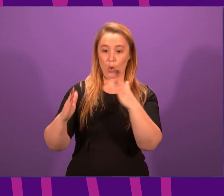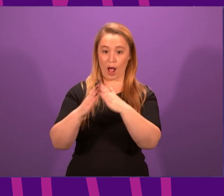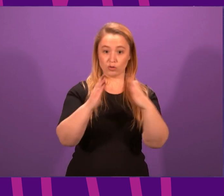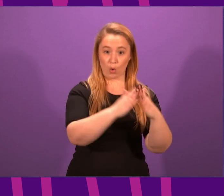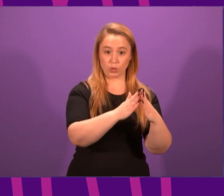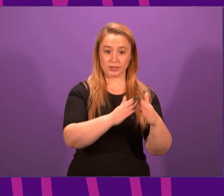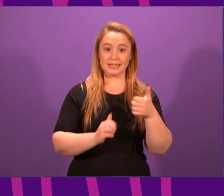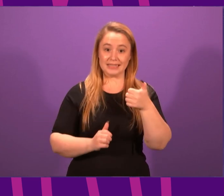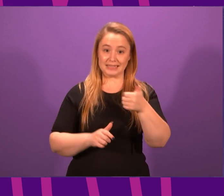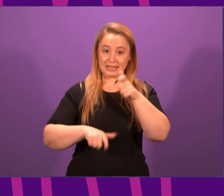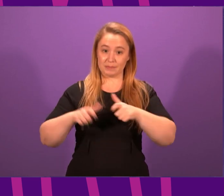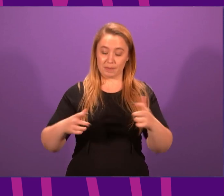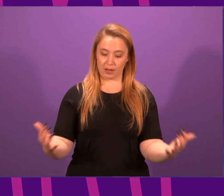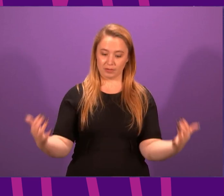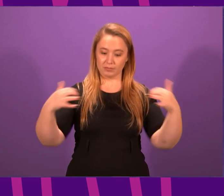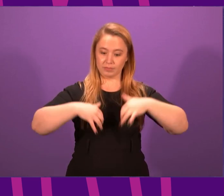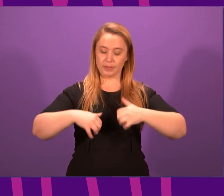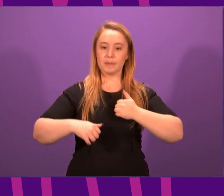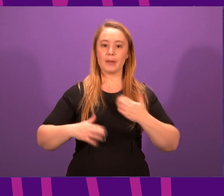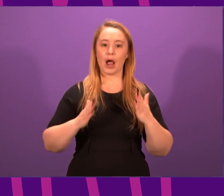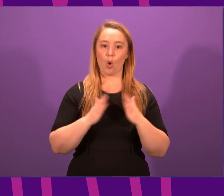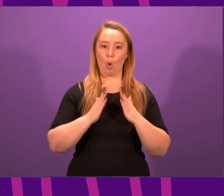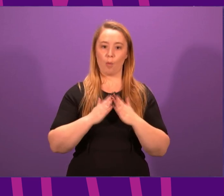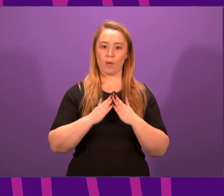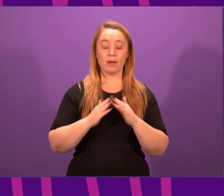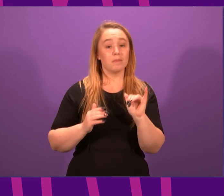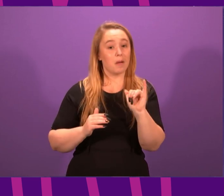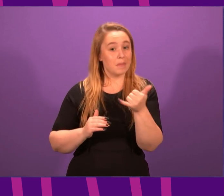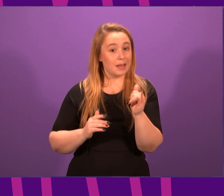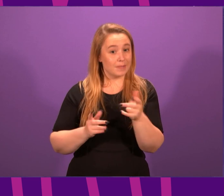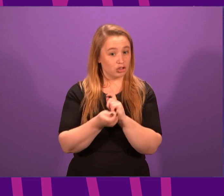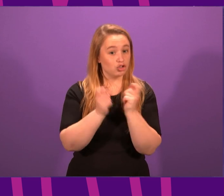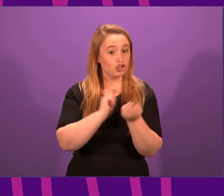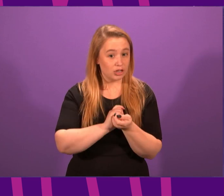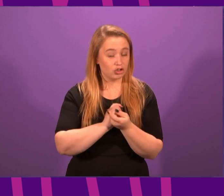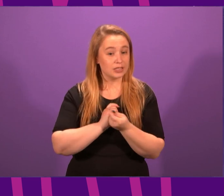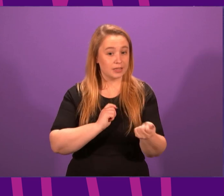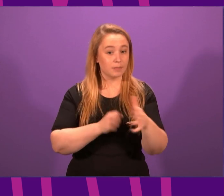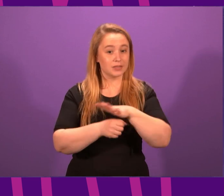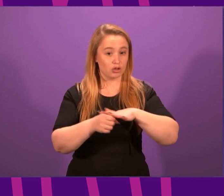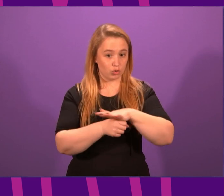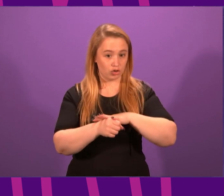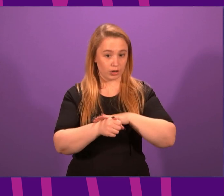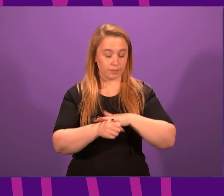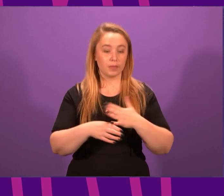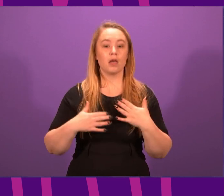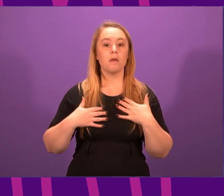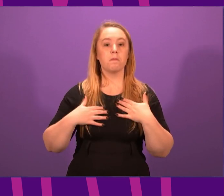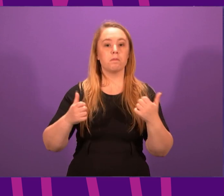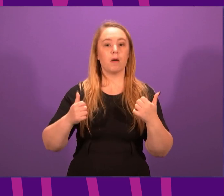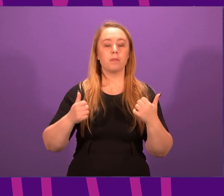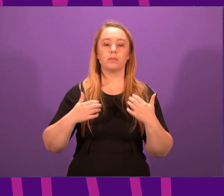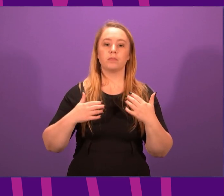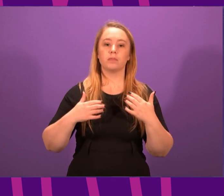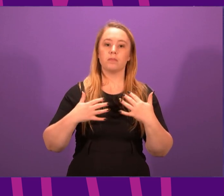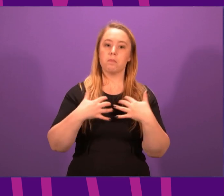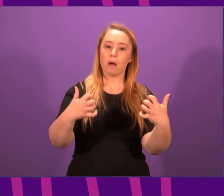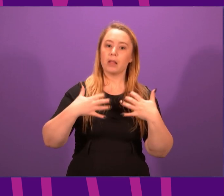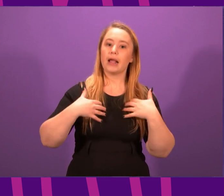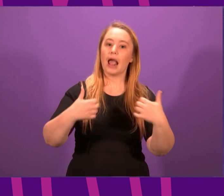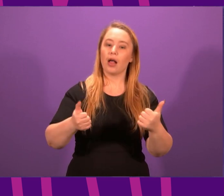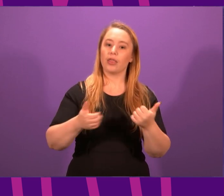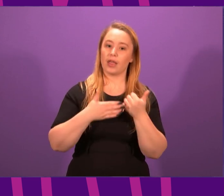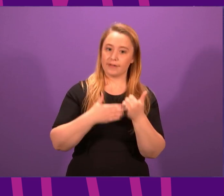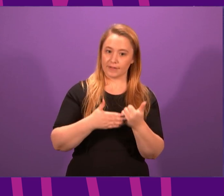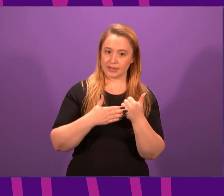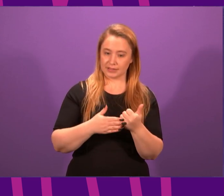homes, but it also made clear that this might change in some circumstances. The public health advice to ministers is that if a decision is